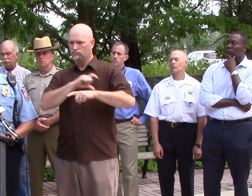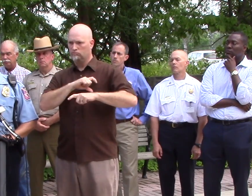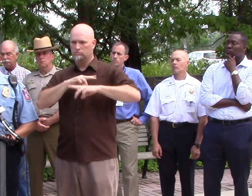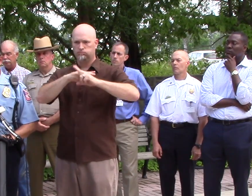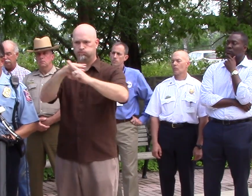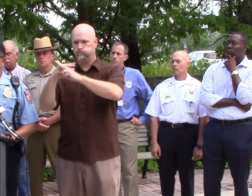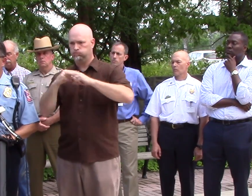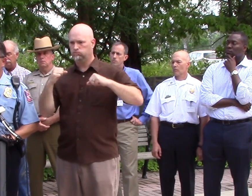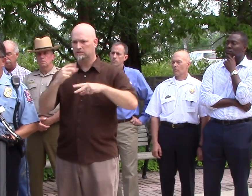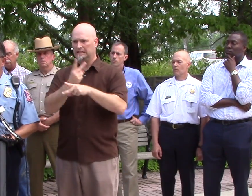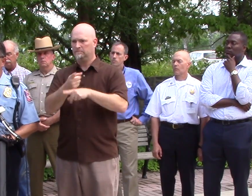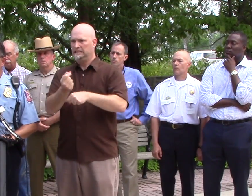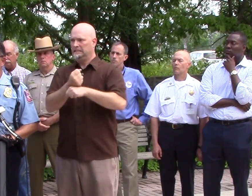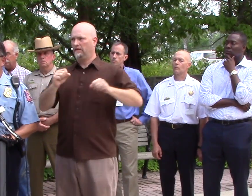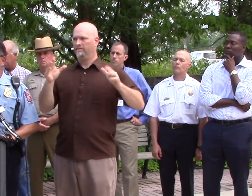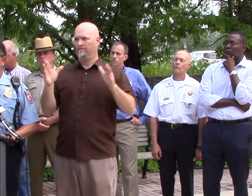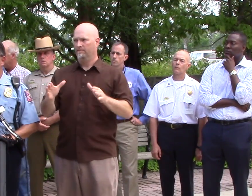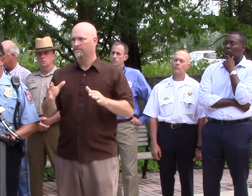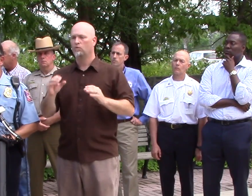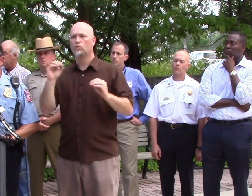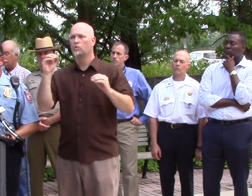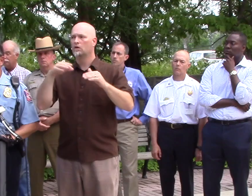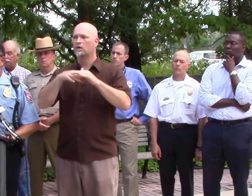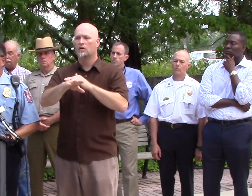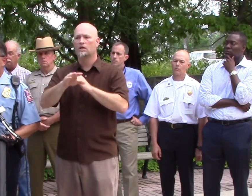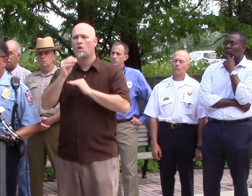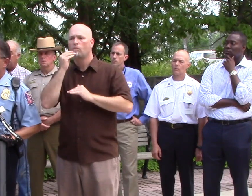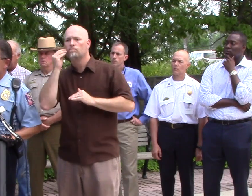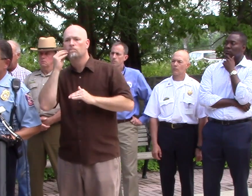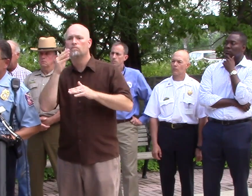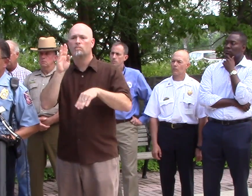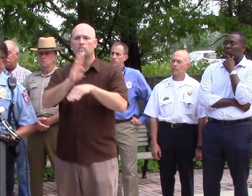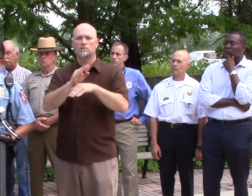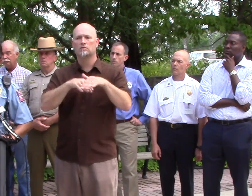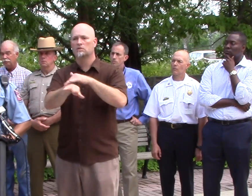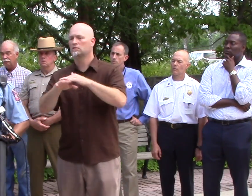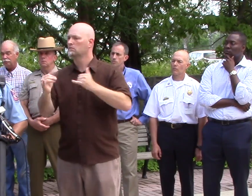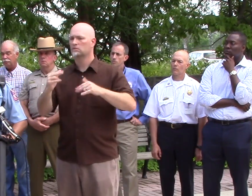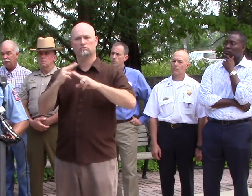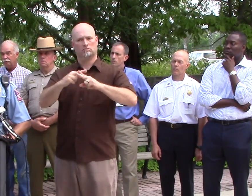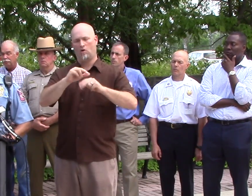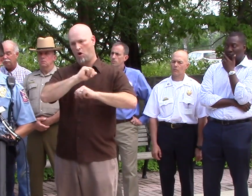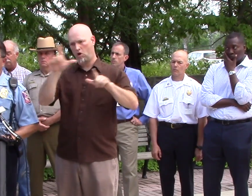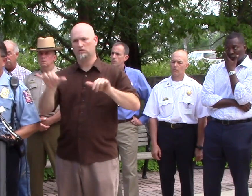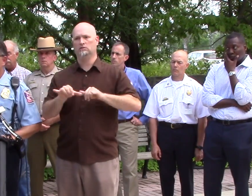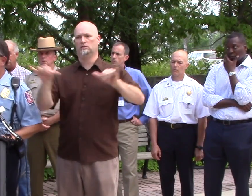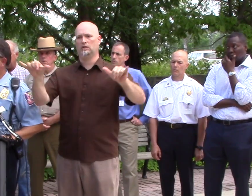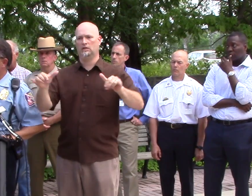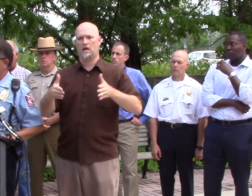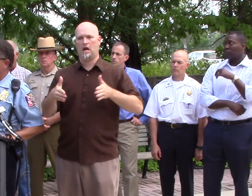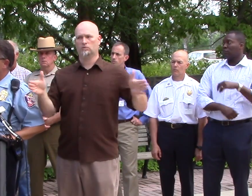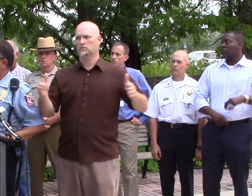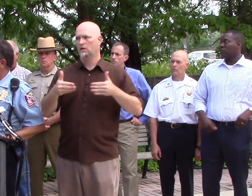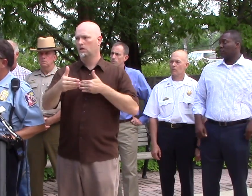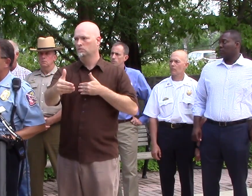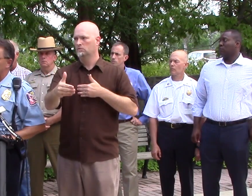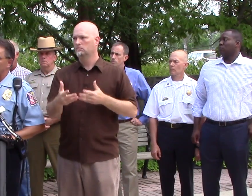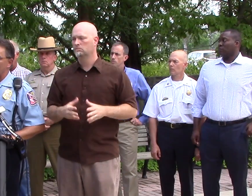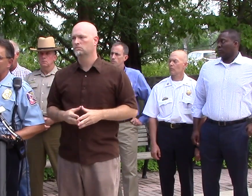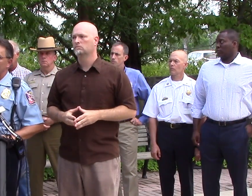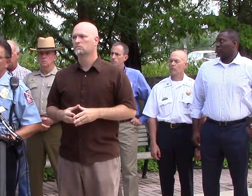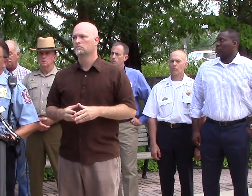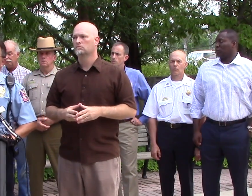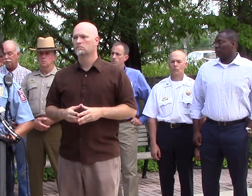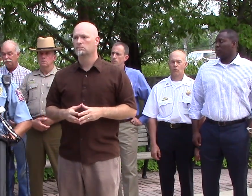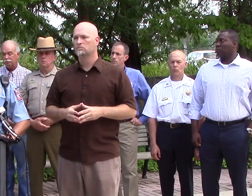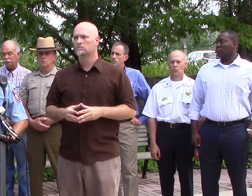ensure that no one goes into those homes or businesses unauthorized. And fortunately, I'd like to thank Colonel Palazzi and the Maryland State Police. They are